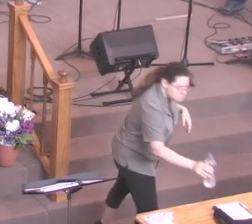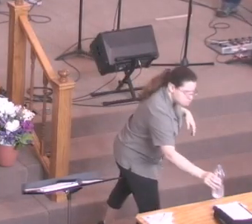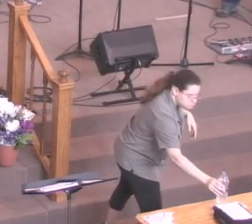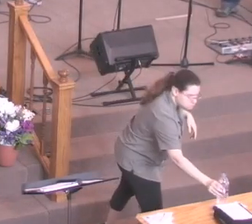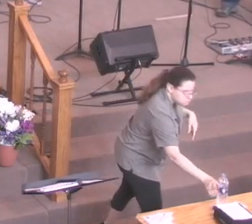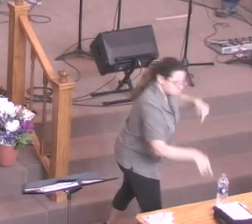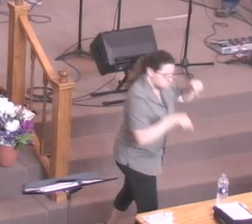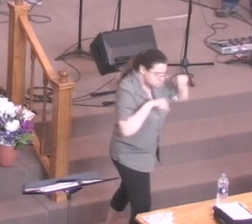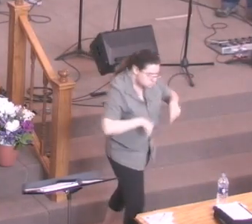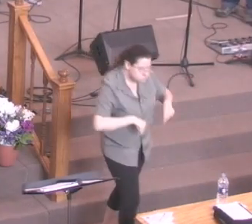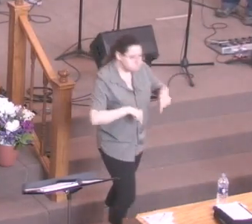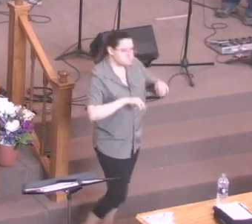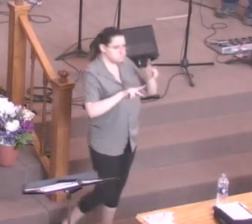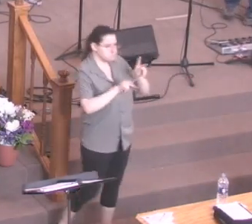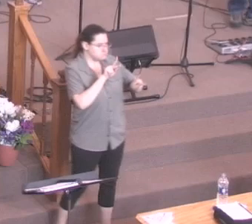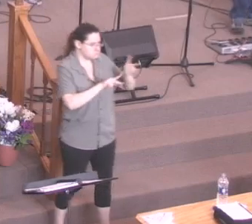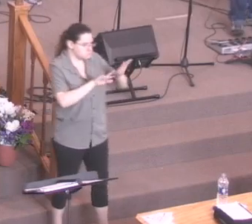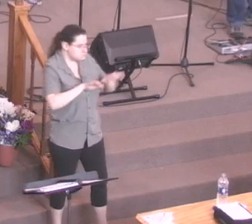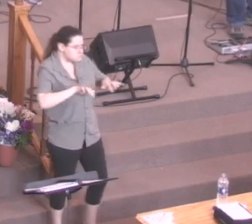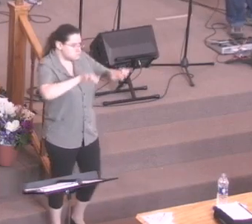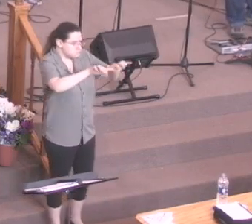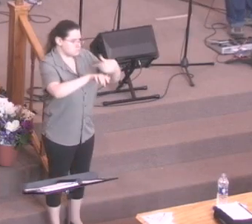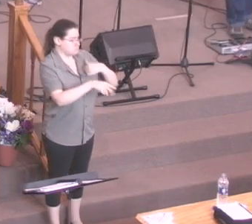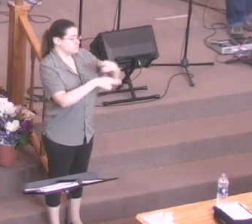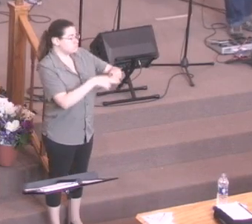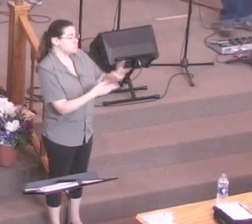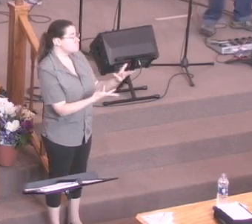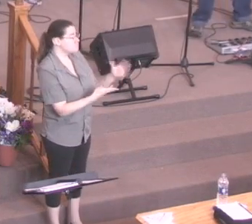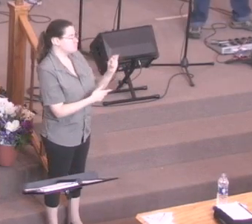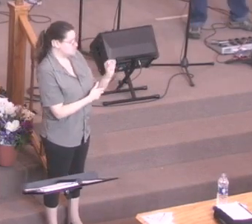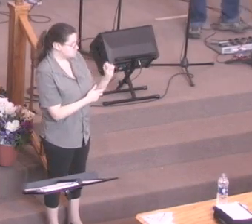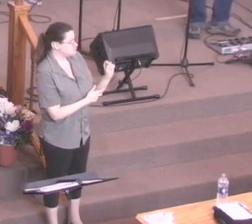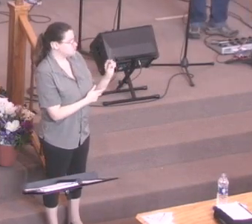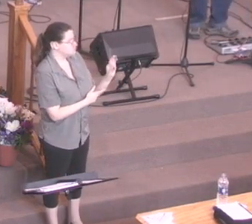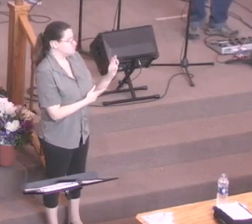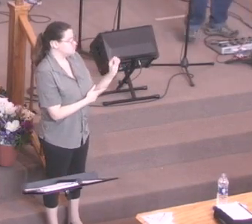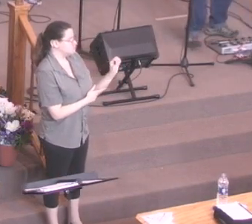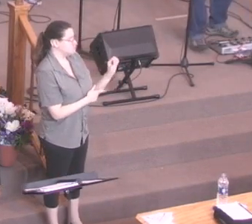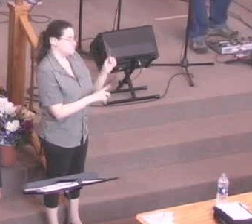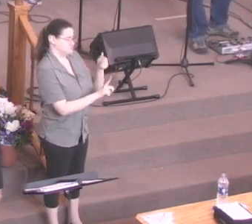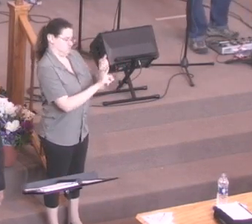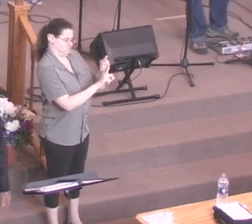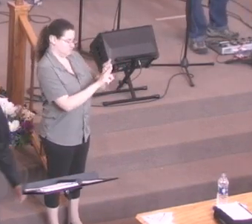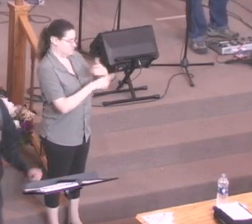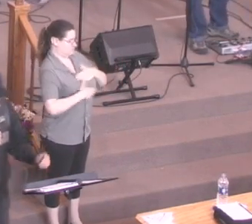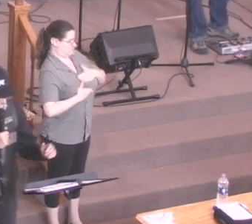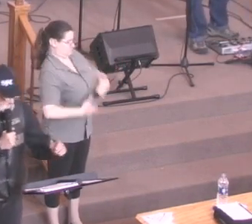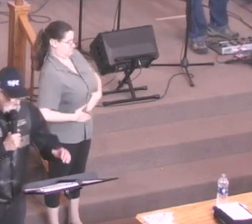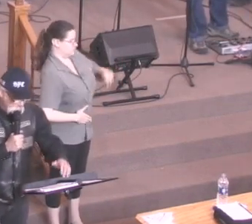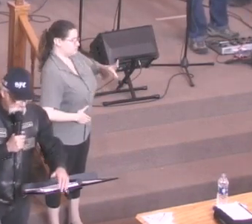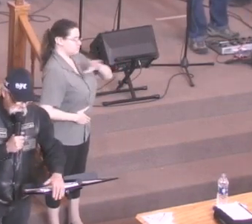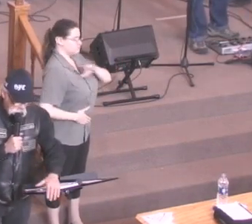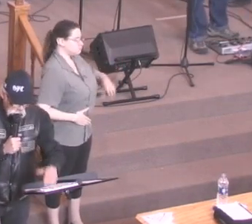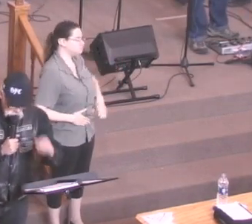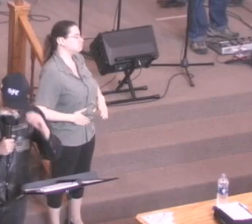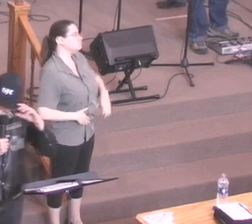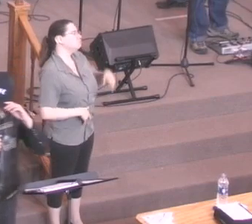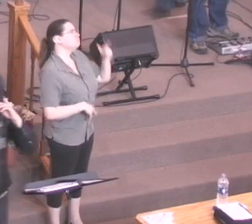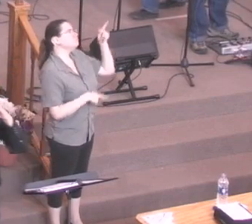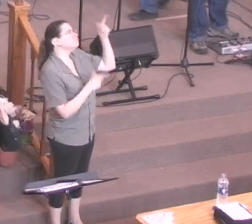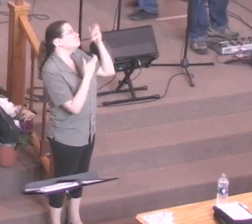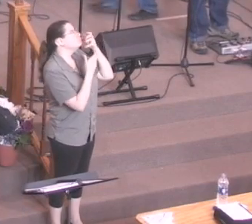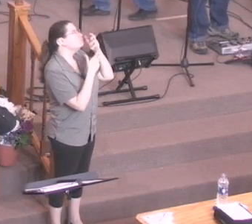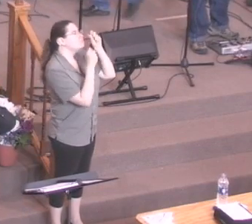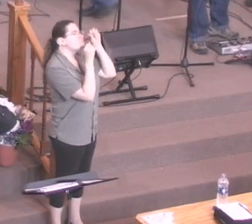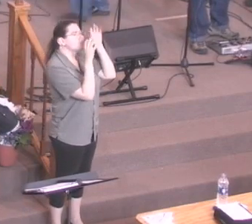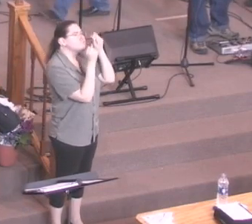This body. We have the body that we call set free. The body of Christ. Father God, what an amazing thing.